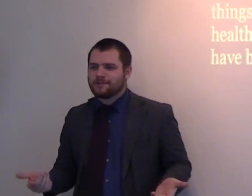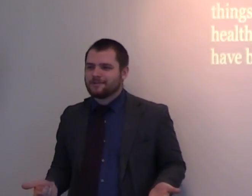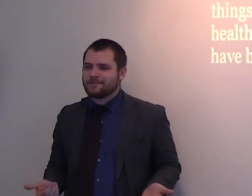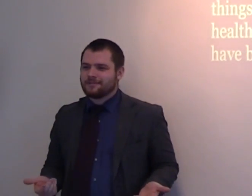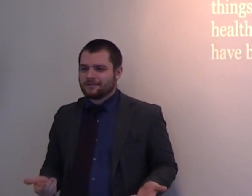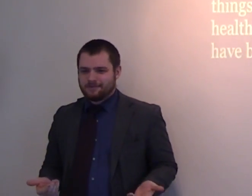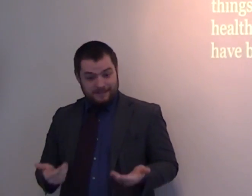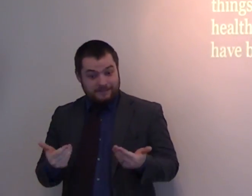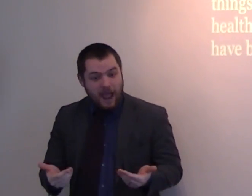People are more healthy,